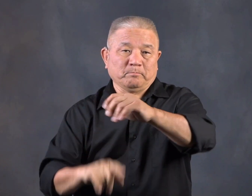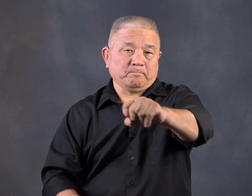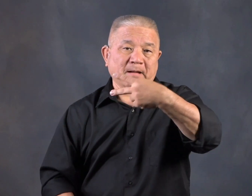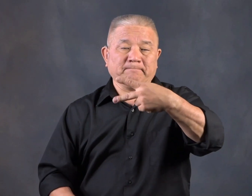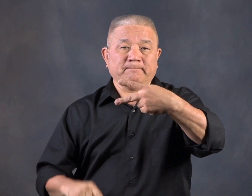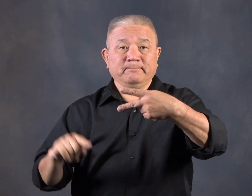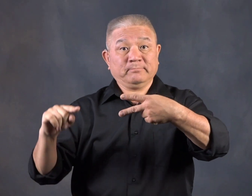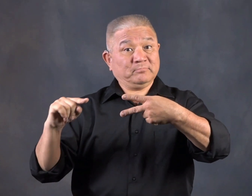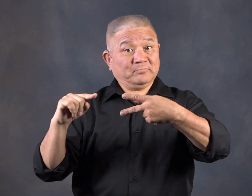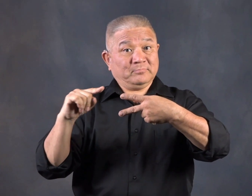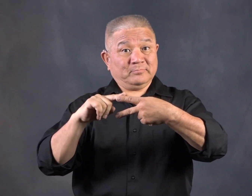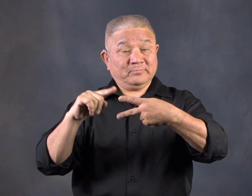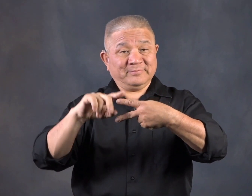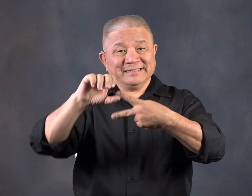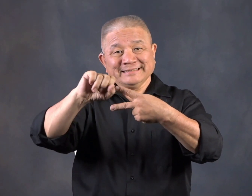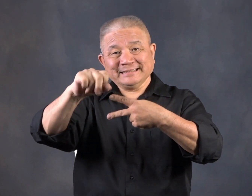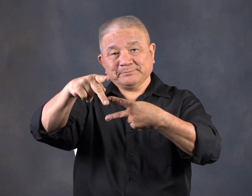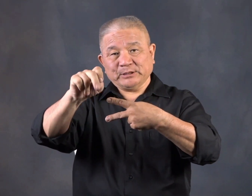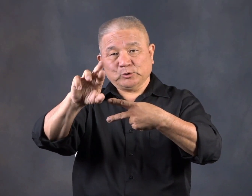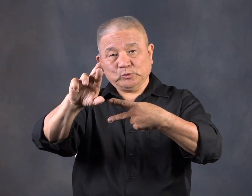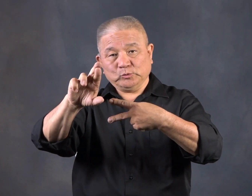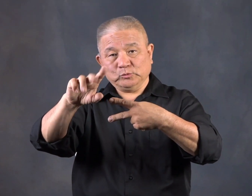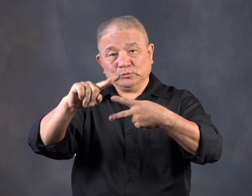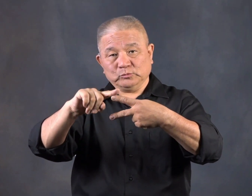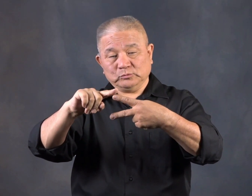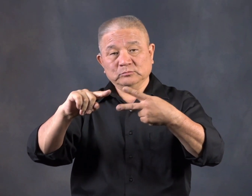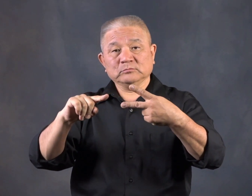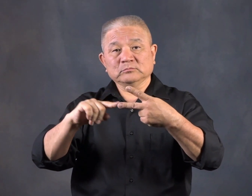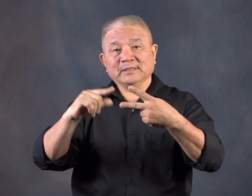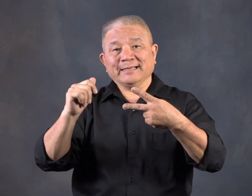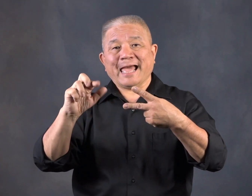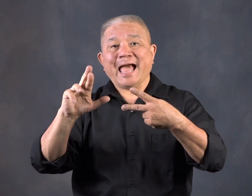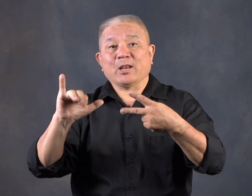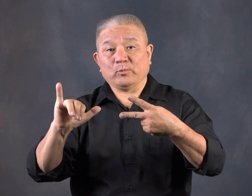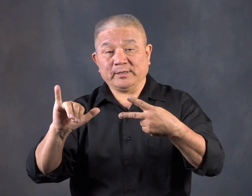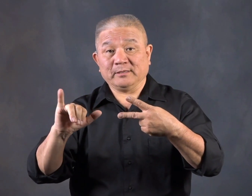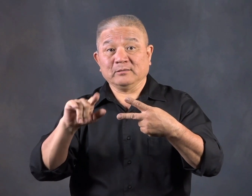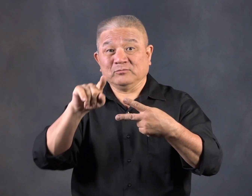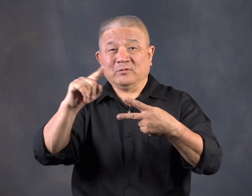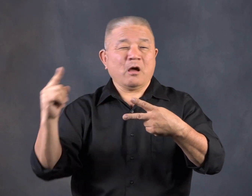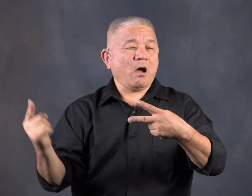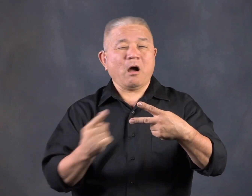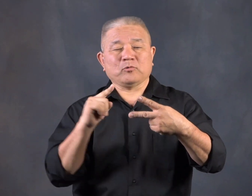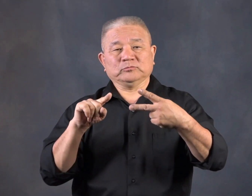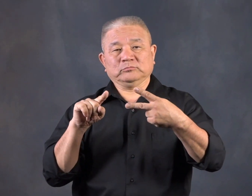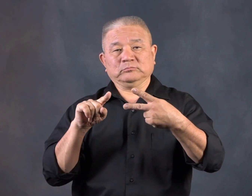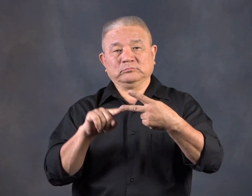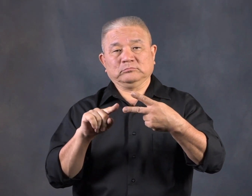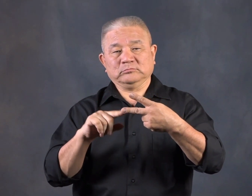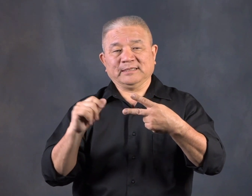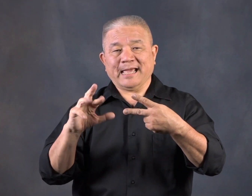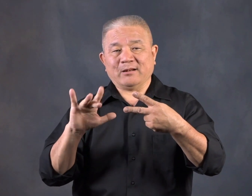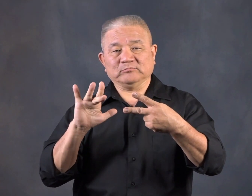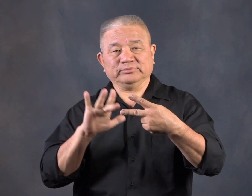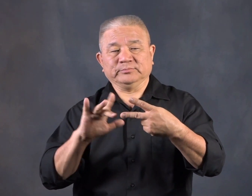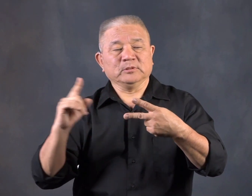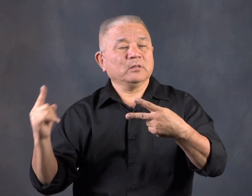an option of a speaker or gallery view. I recommend for sign language classes, always click